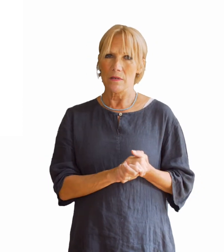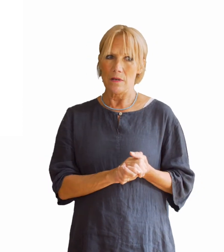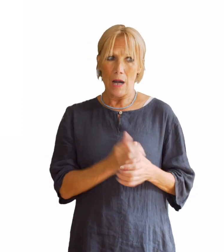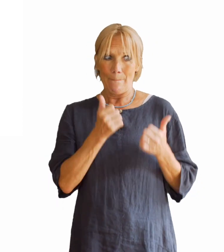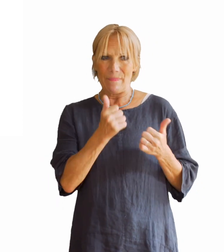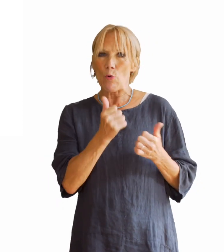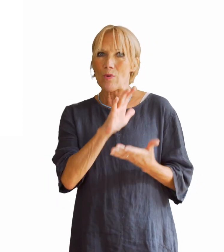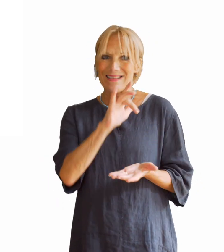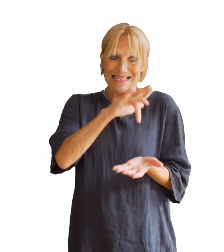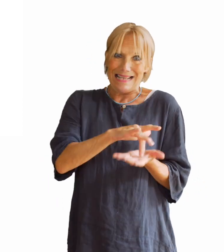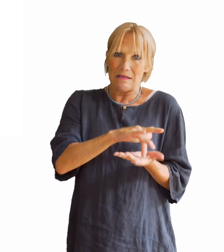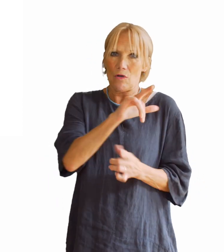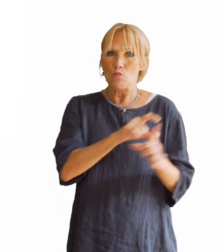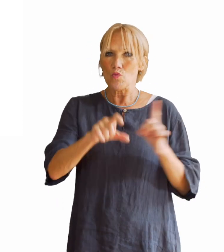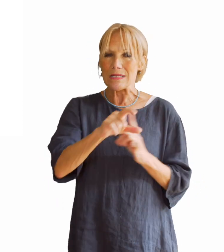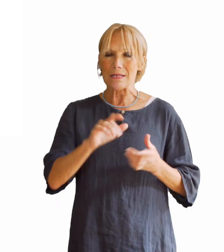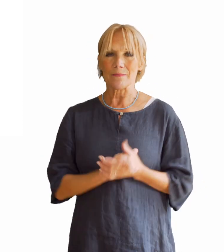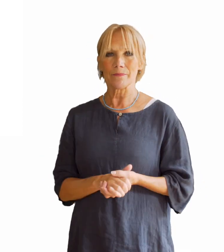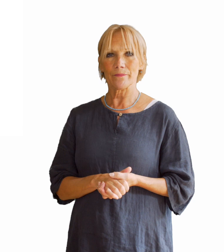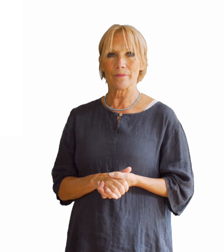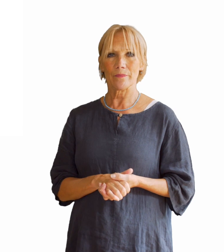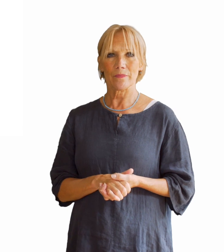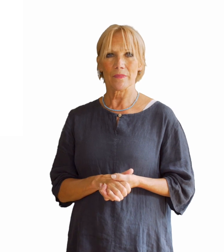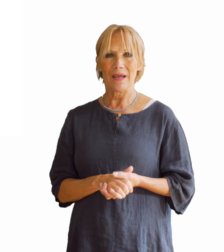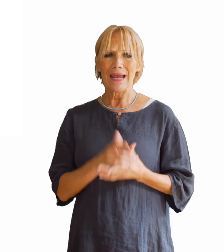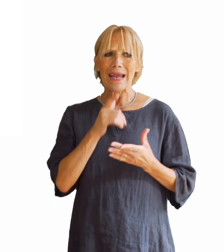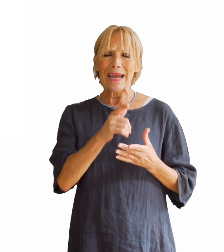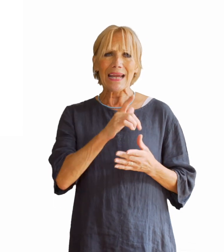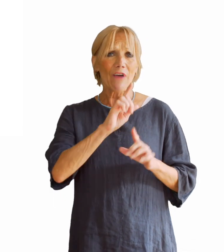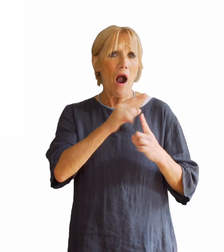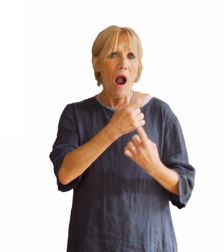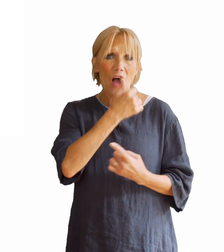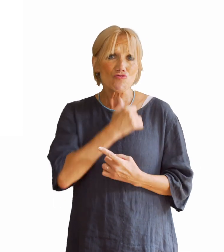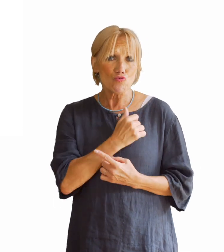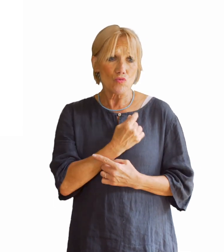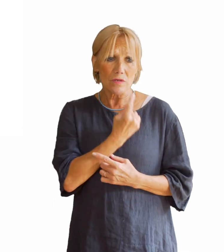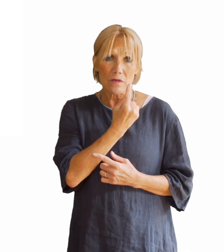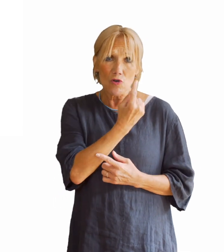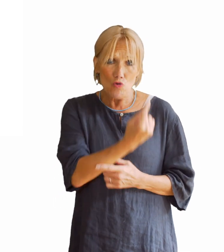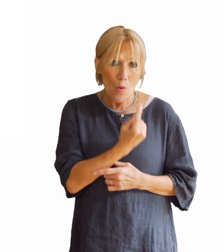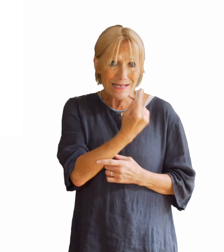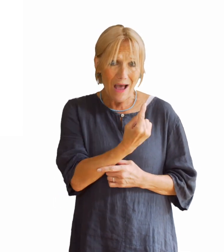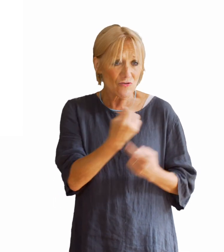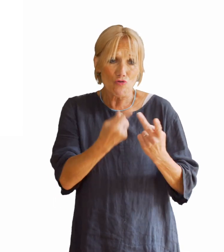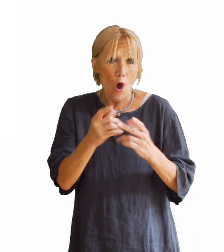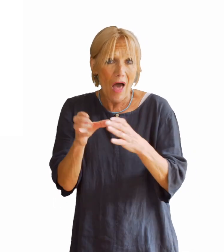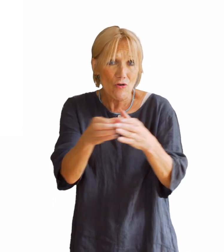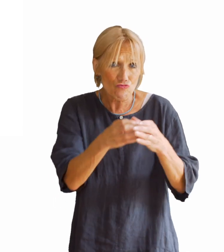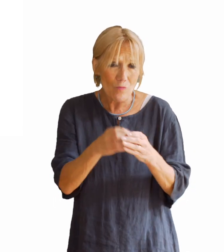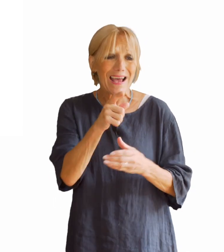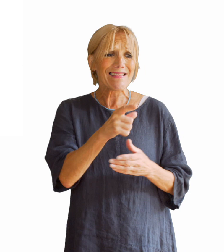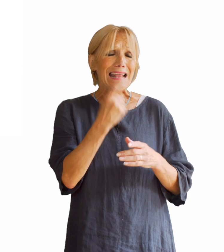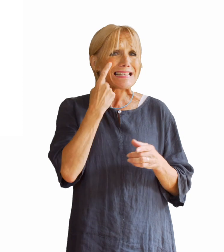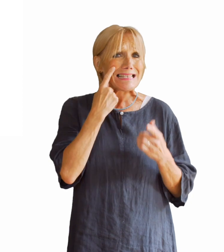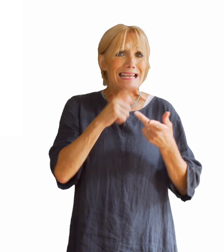to the heart of its community. If exclusive use of a venue is not possible, seek one that you can share with other locally